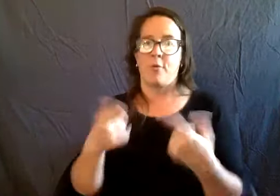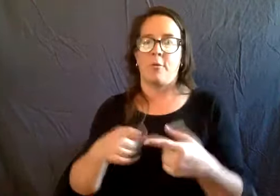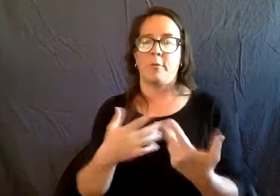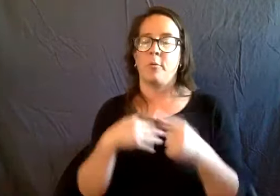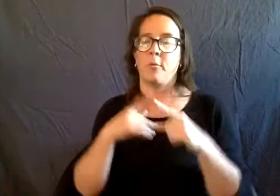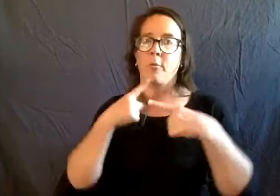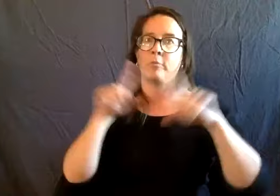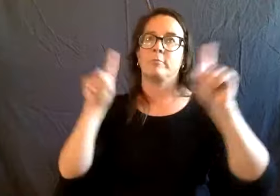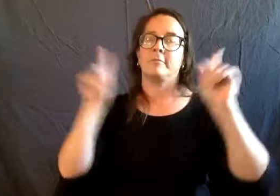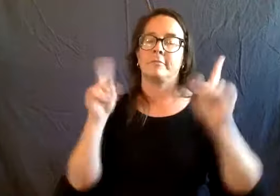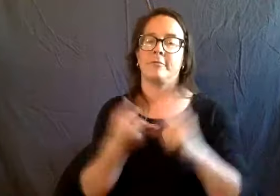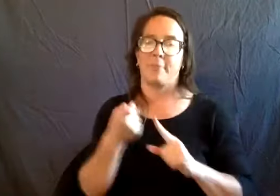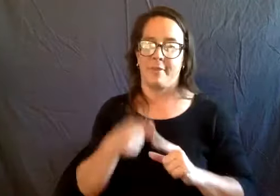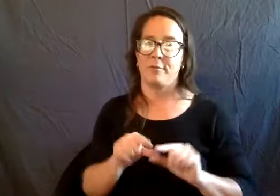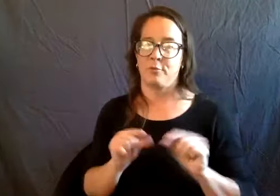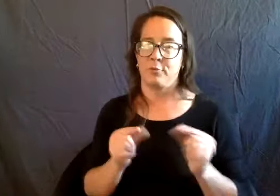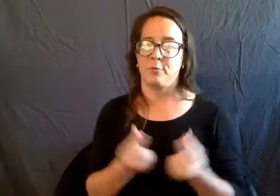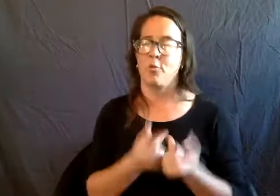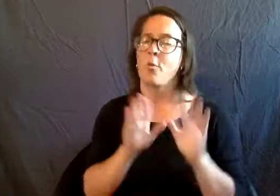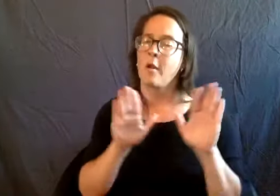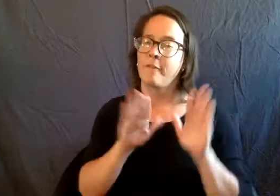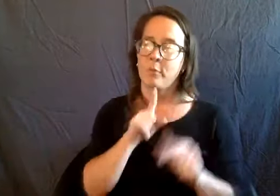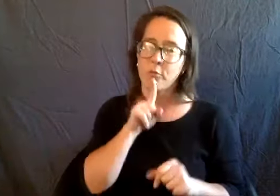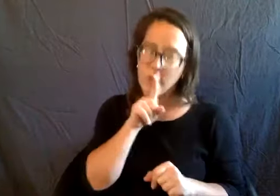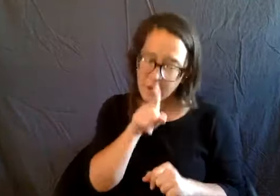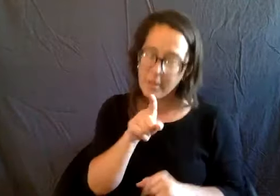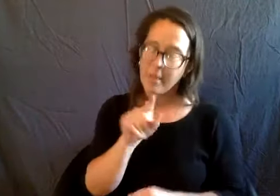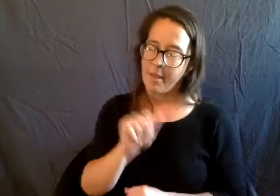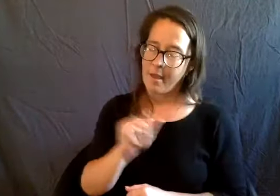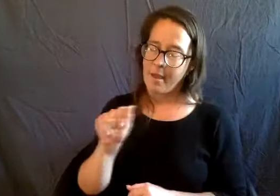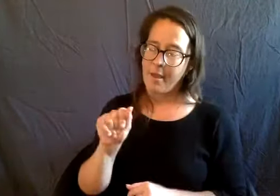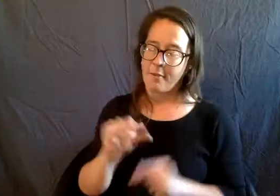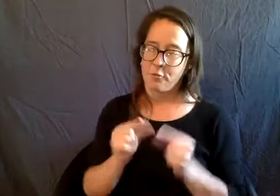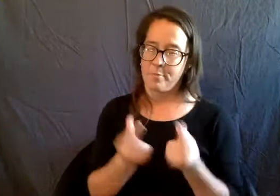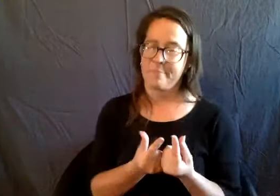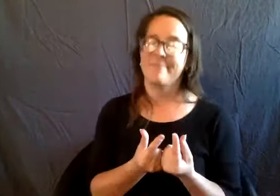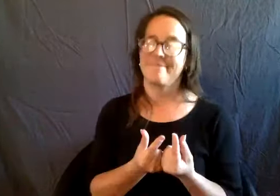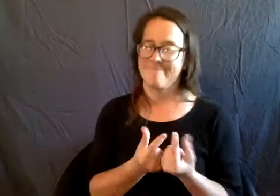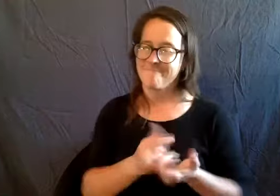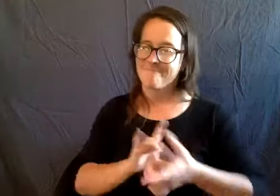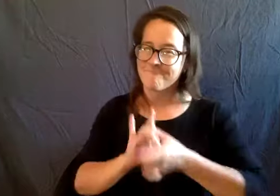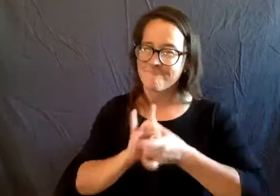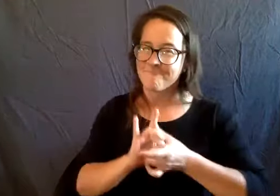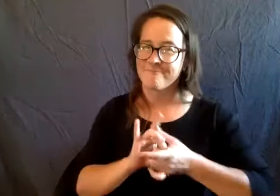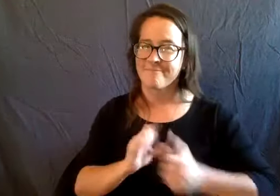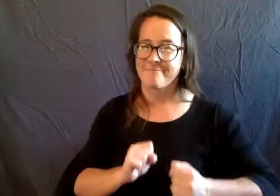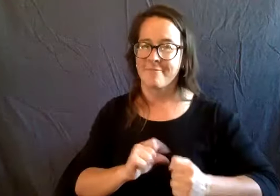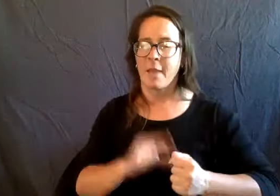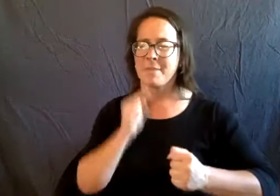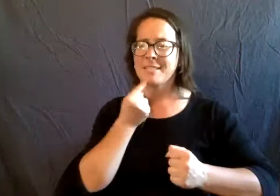And we're a wonderful, real AA group, is what I think. And and I